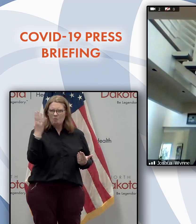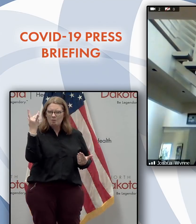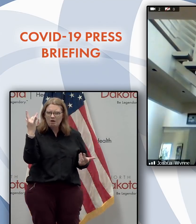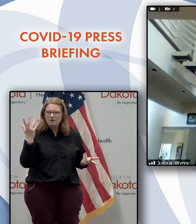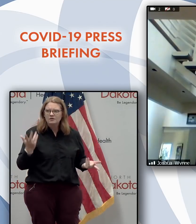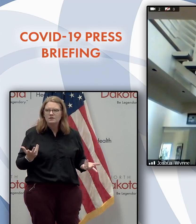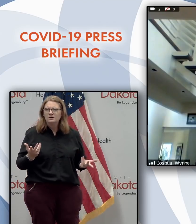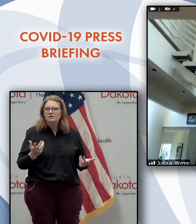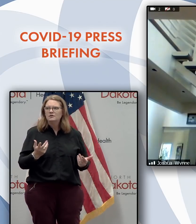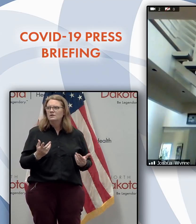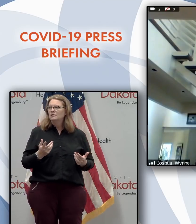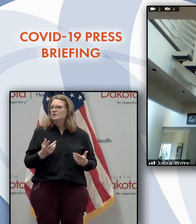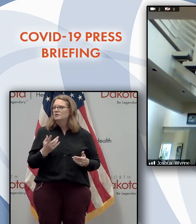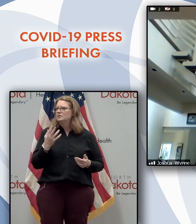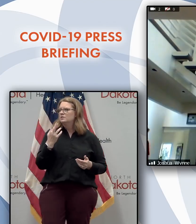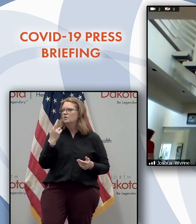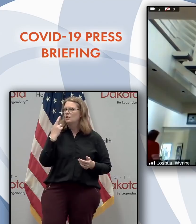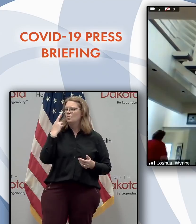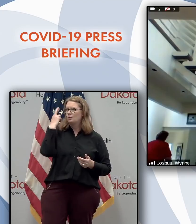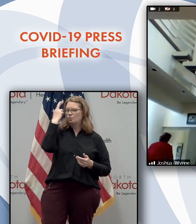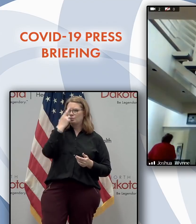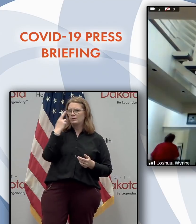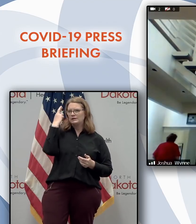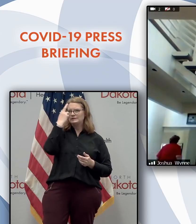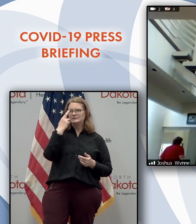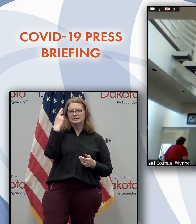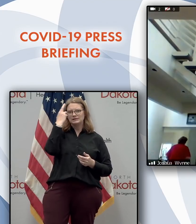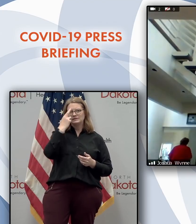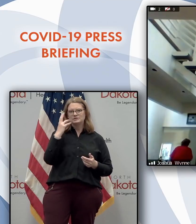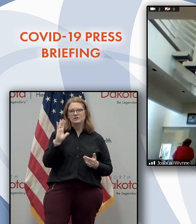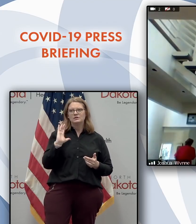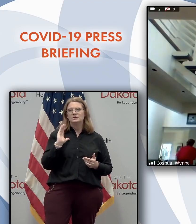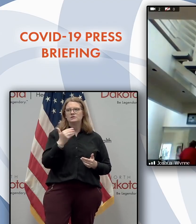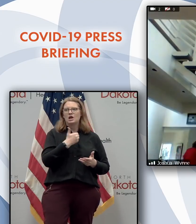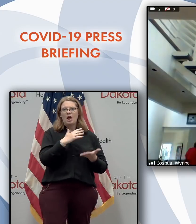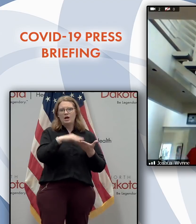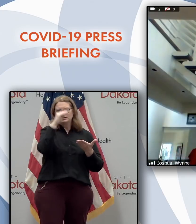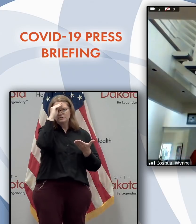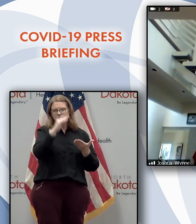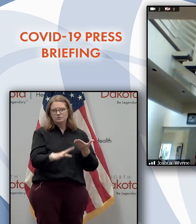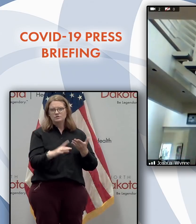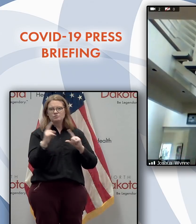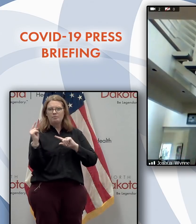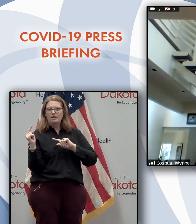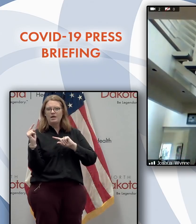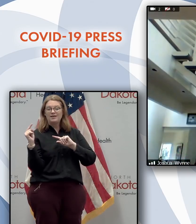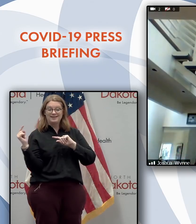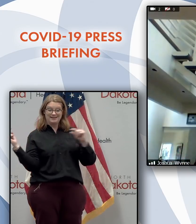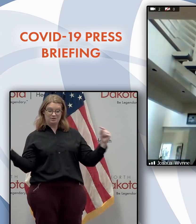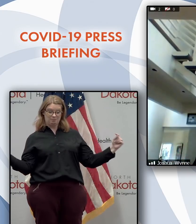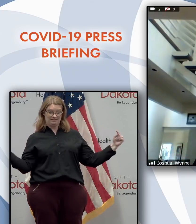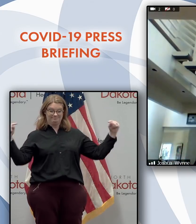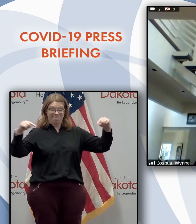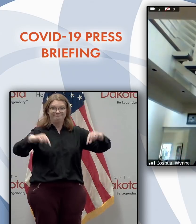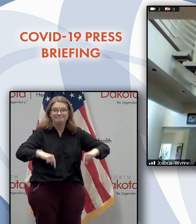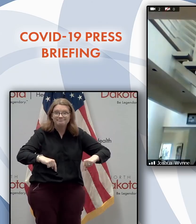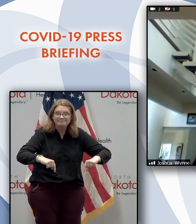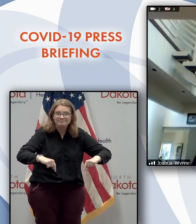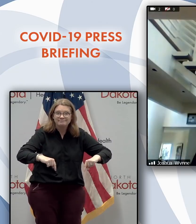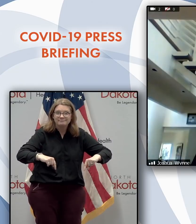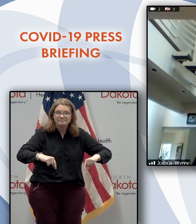of the prime reasons is our students will be returning to campus from near and far.